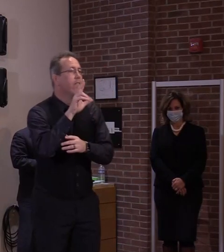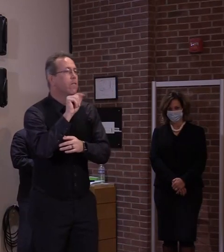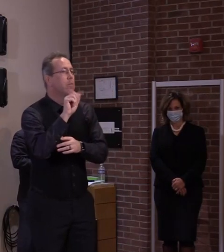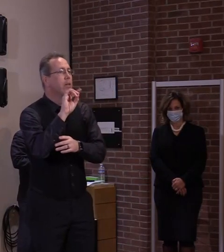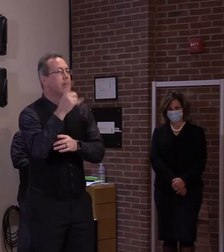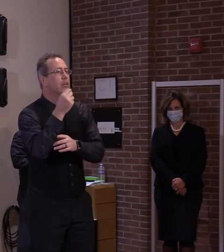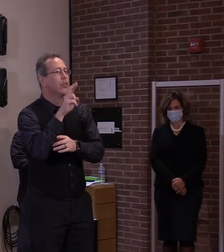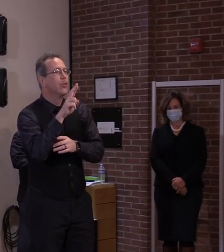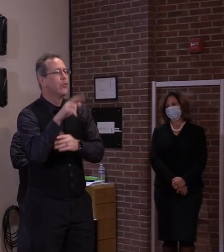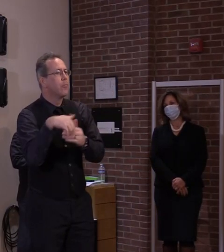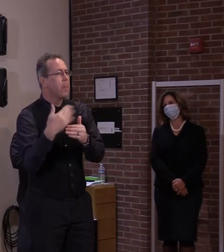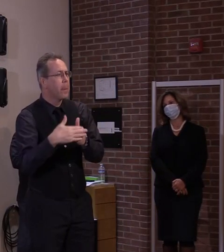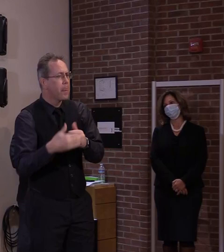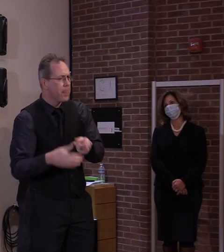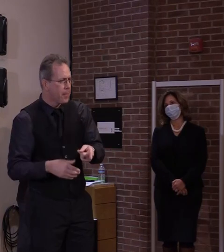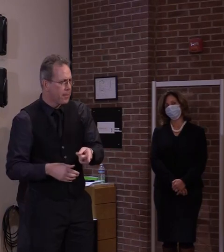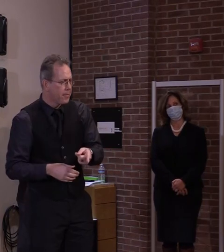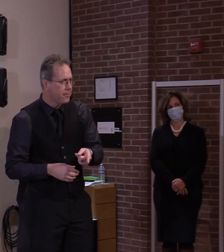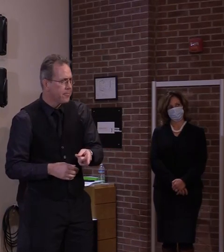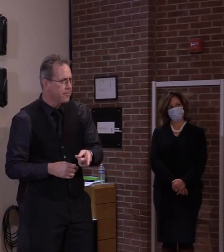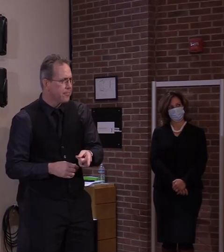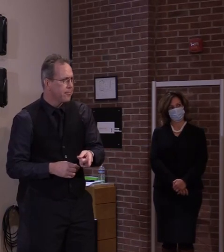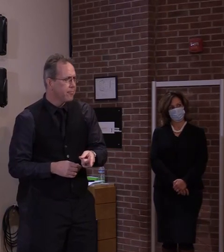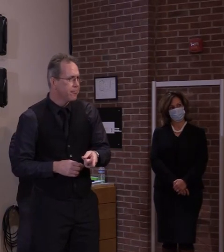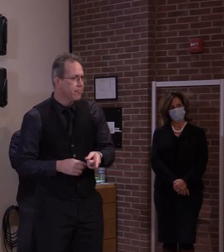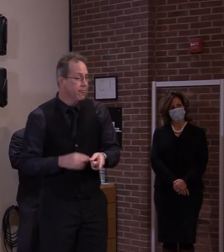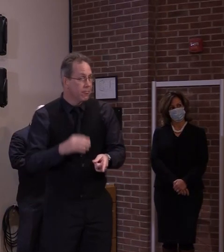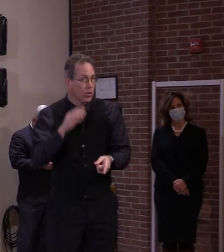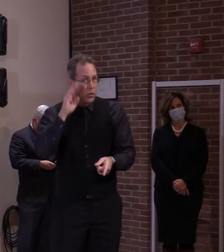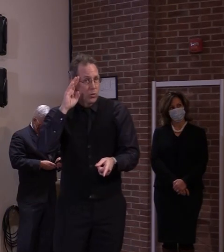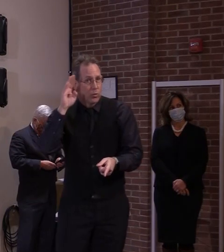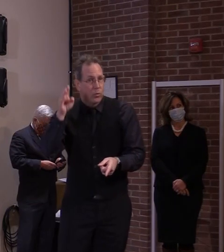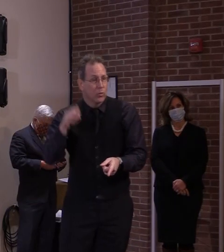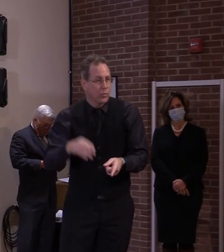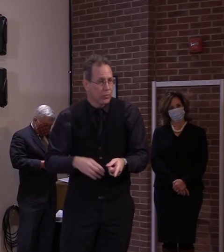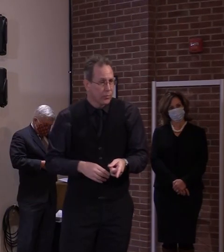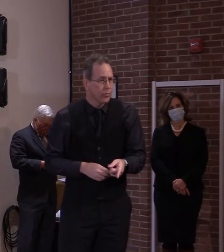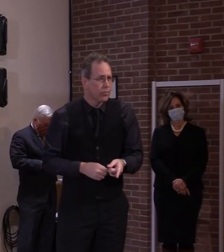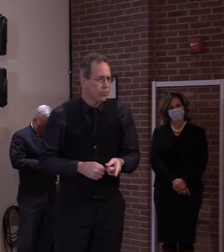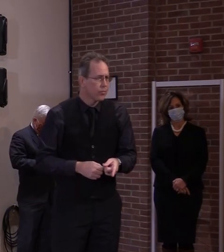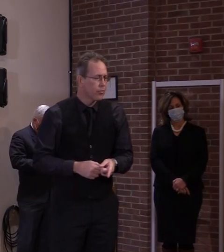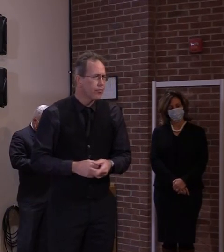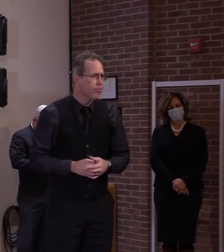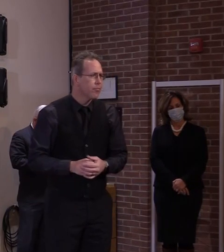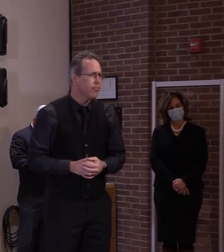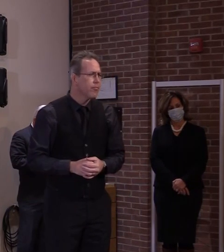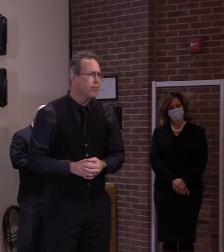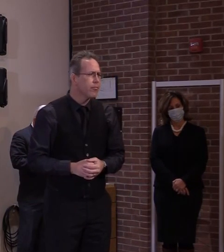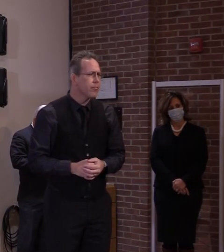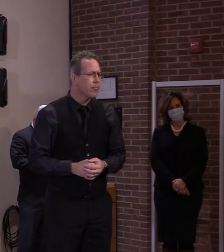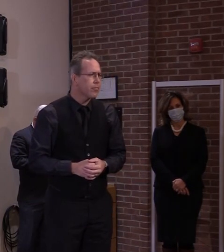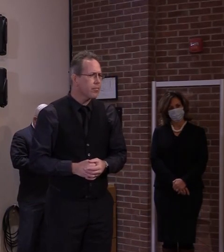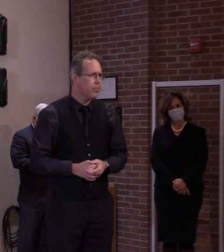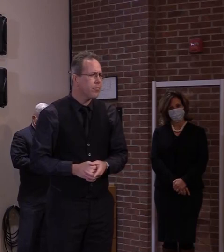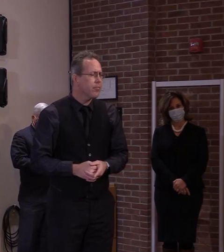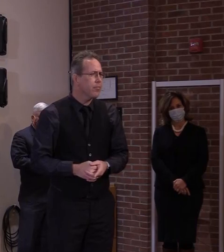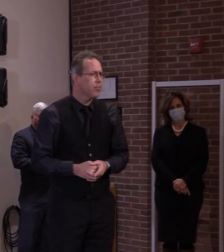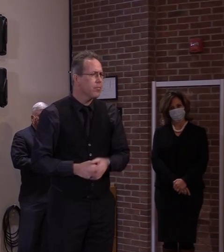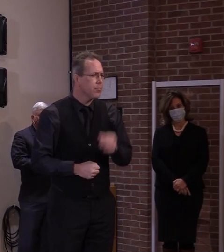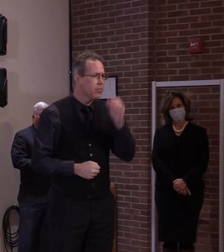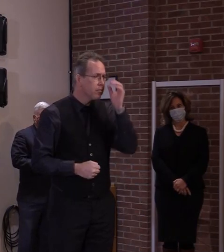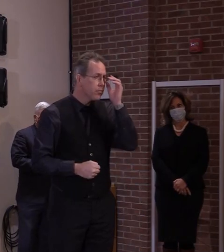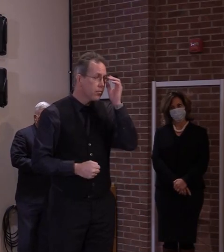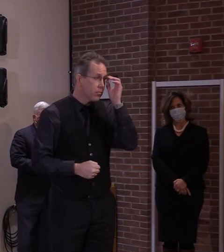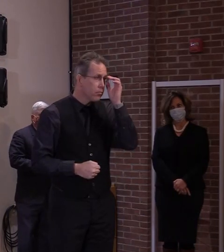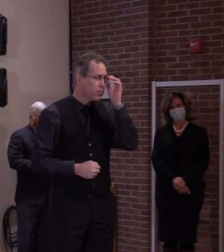Hi. Looking around kind of at my local community, I've noticed an increase in people going out for holiday shopping in the